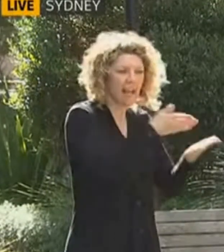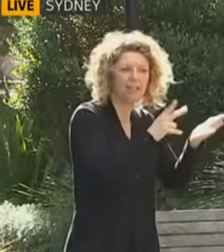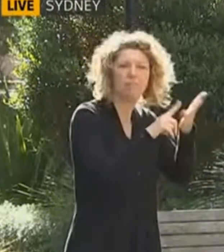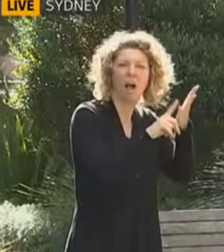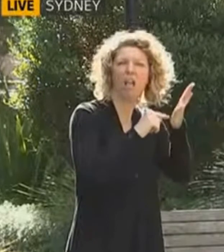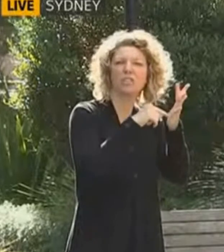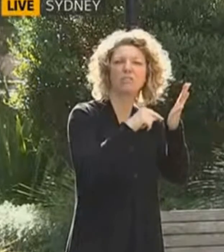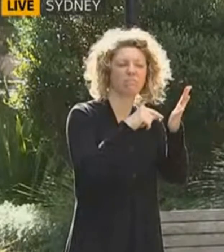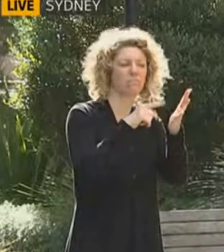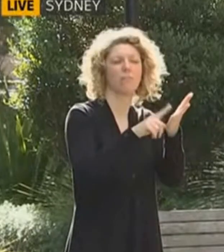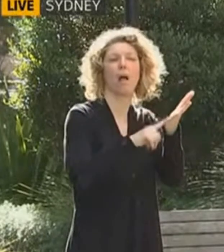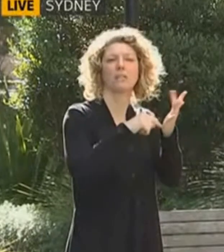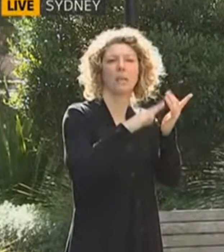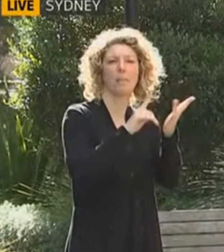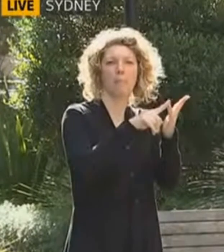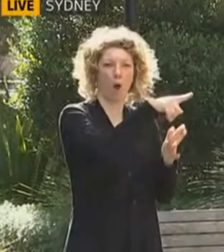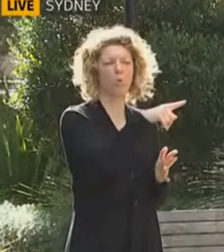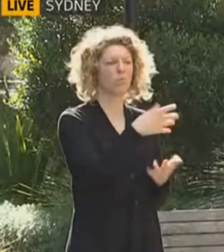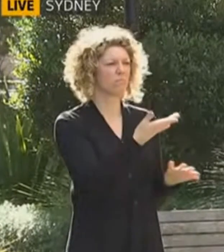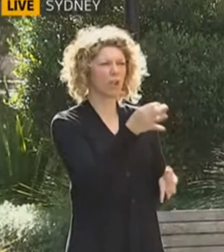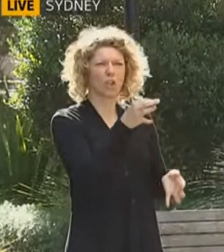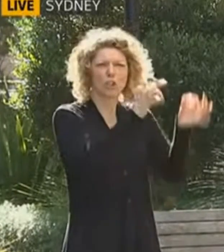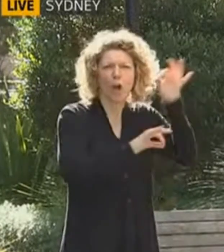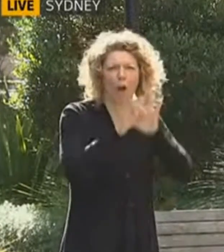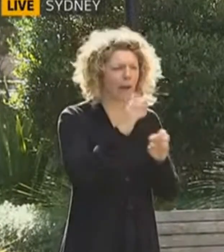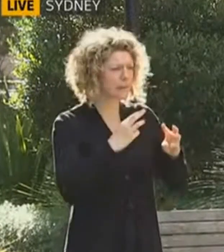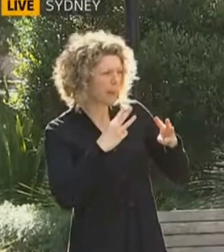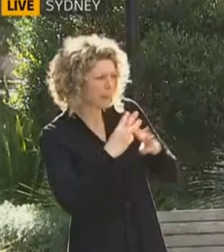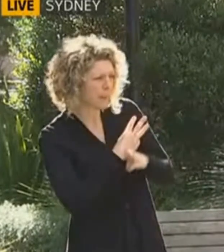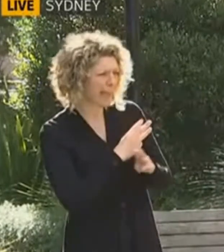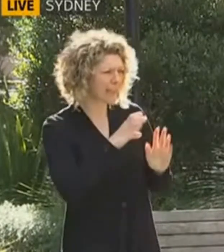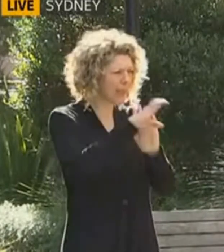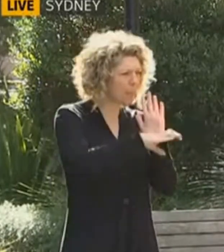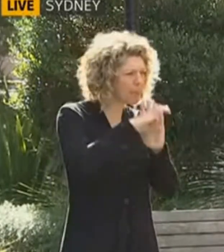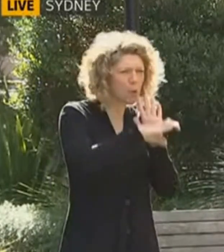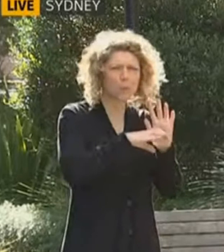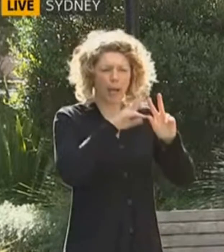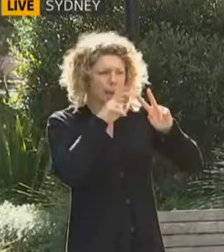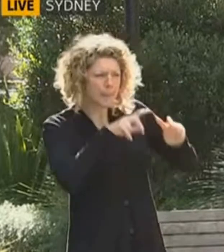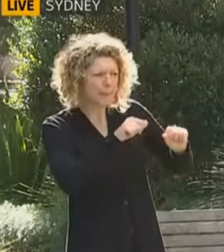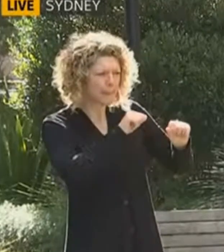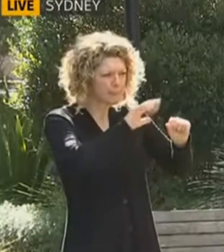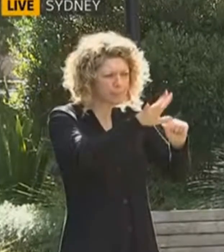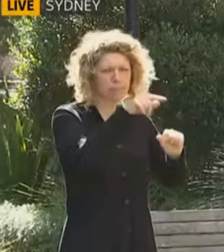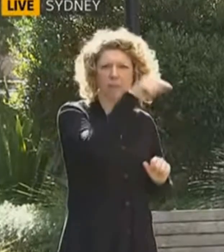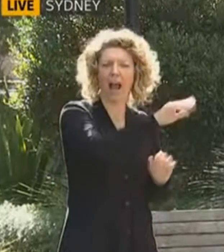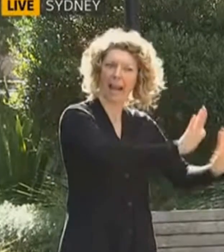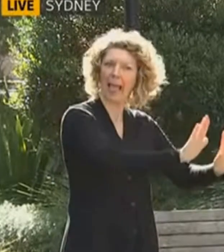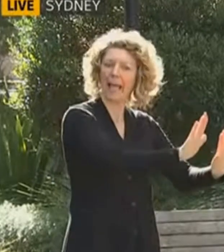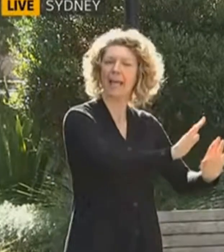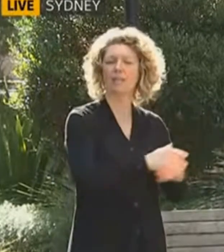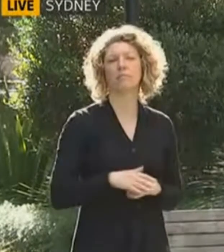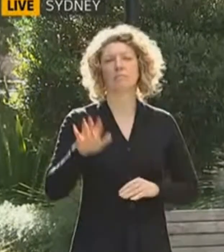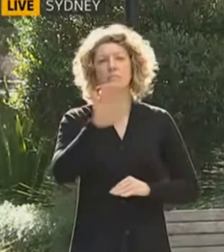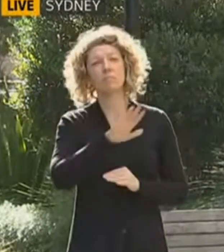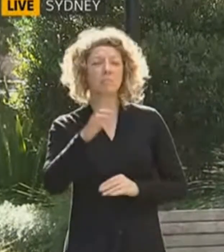can do to inspire the study of science and maths in the digital age is of enormous benefit to our citizens. As you'd know, between